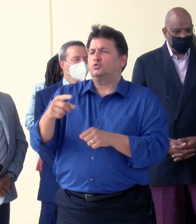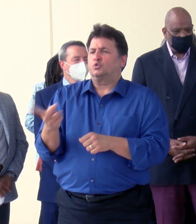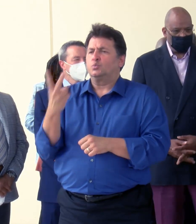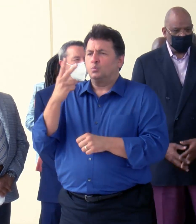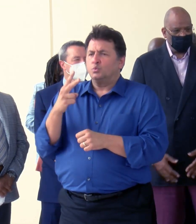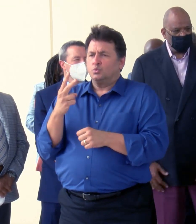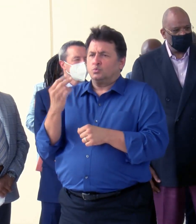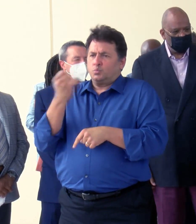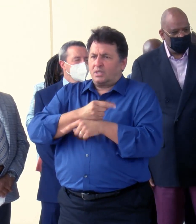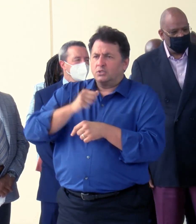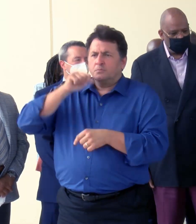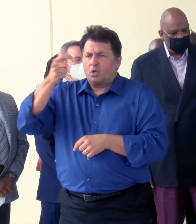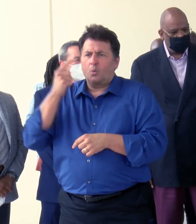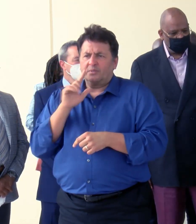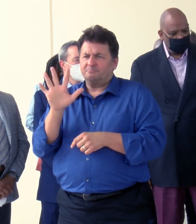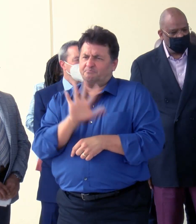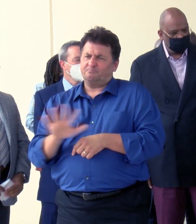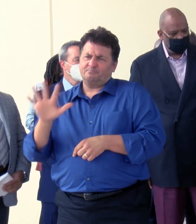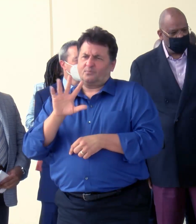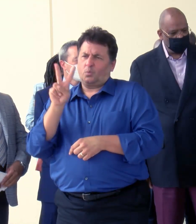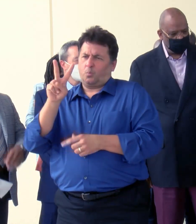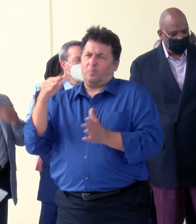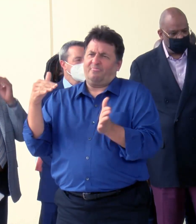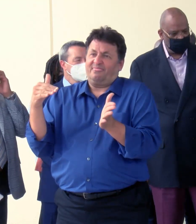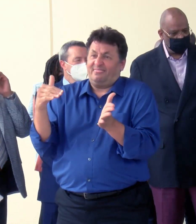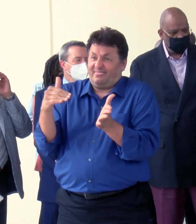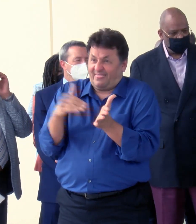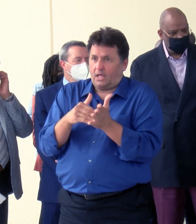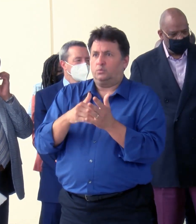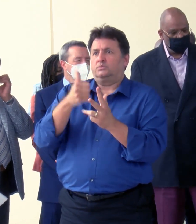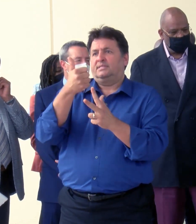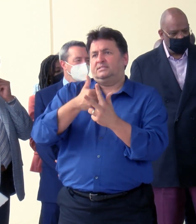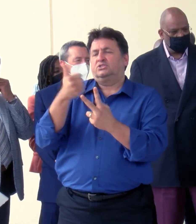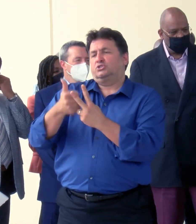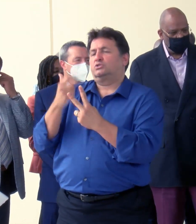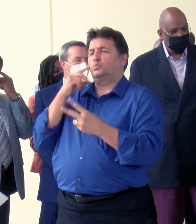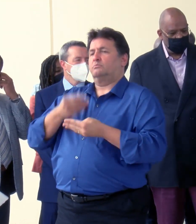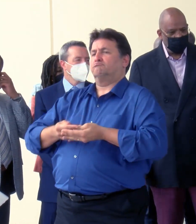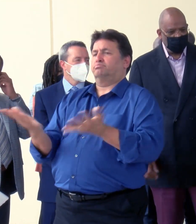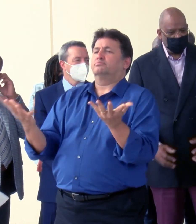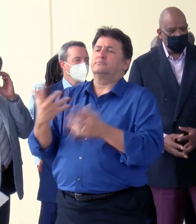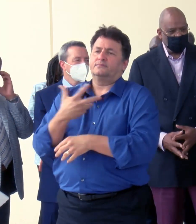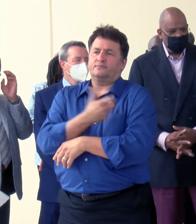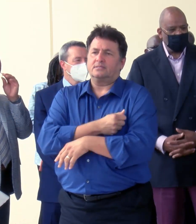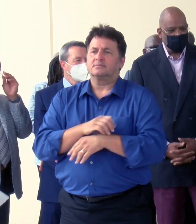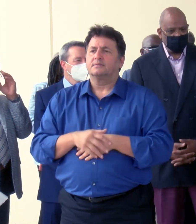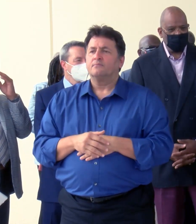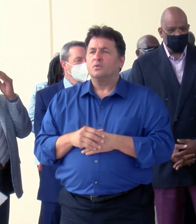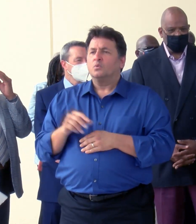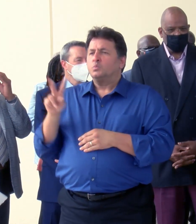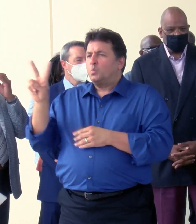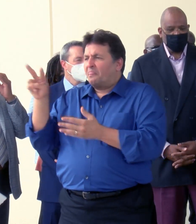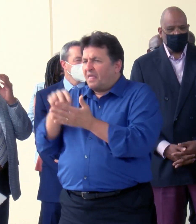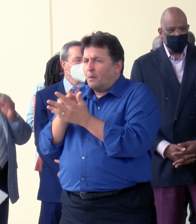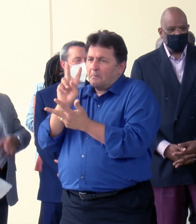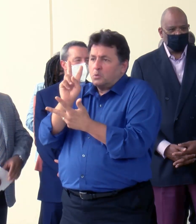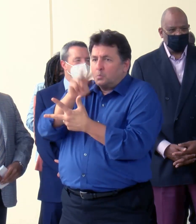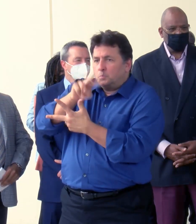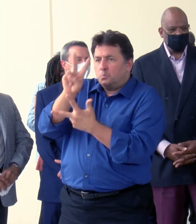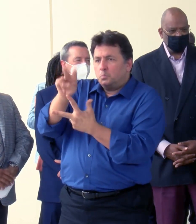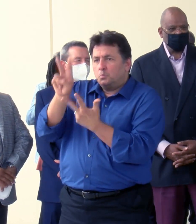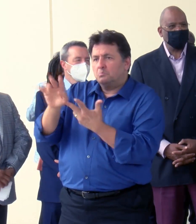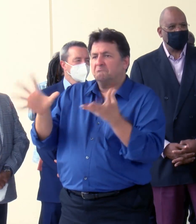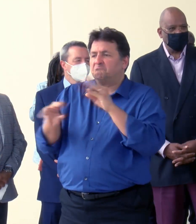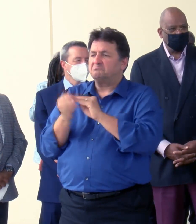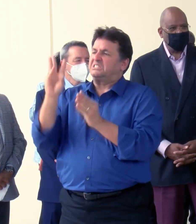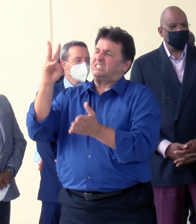looking at doing about 2,000 at each one of those sites. So at three sites, we're talking about 6,000 doses, shots